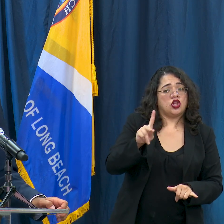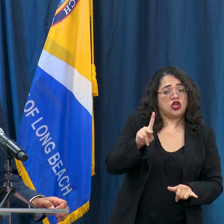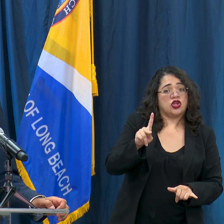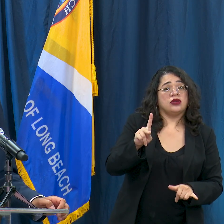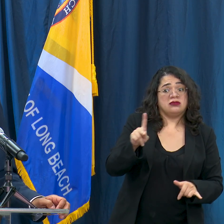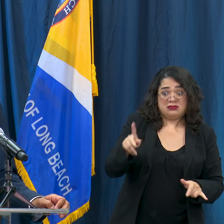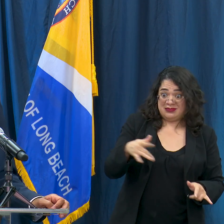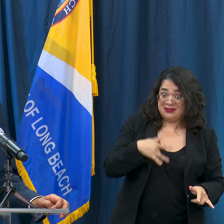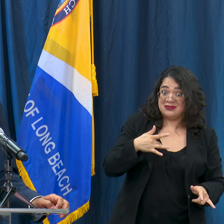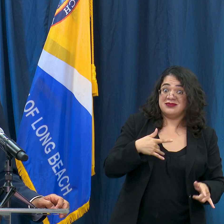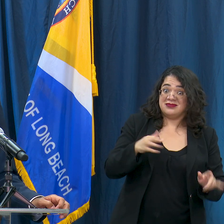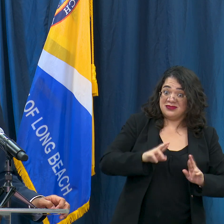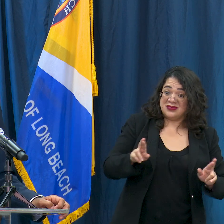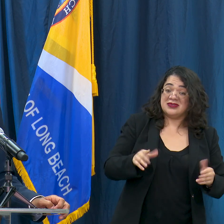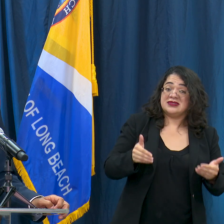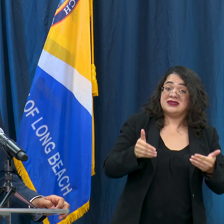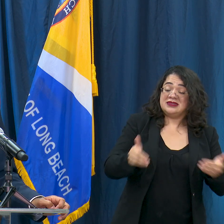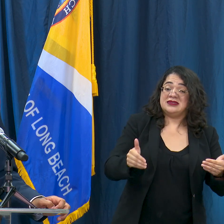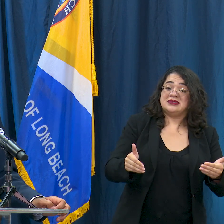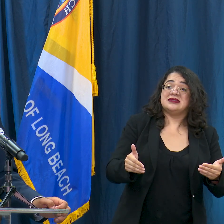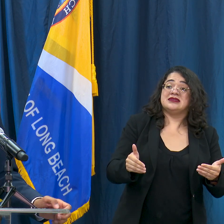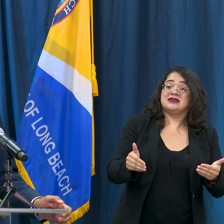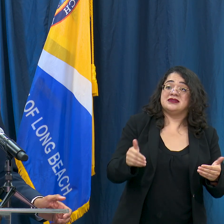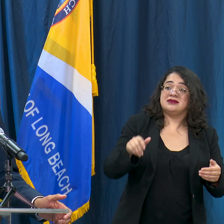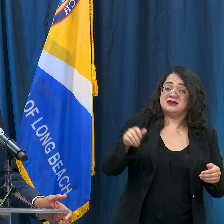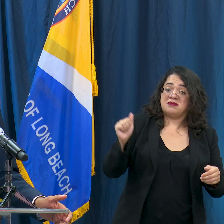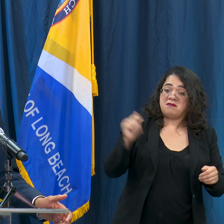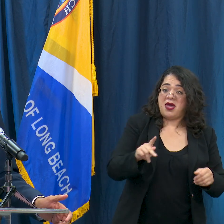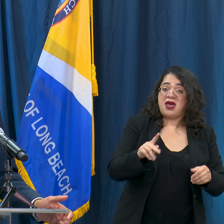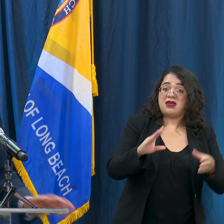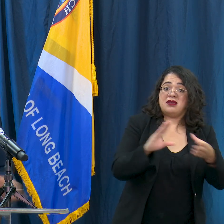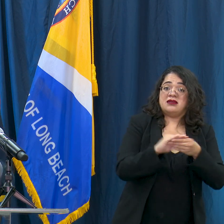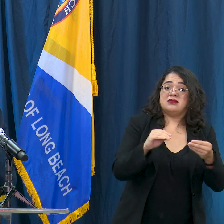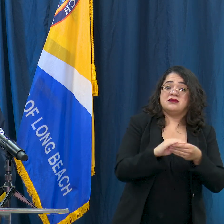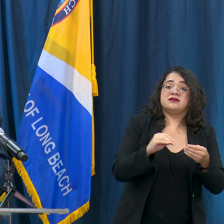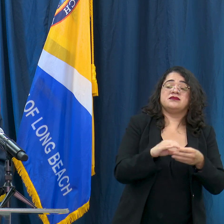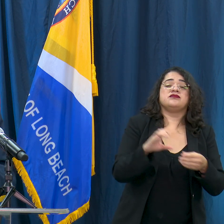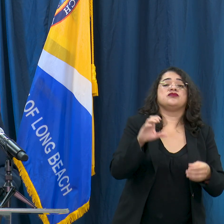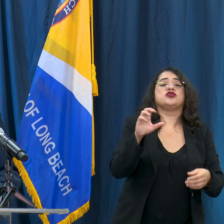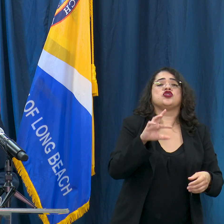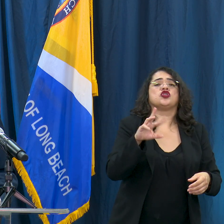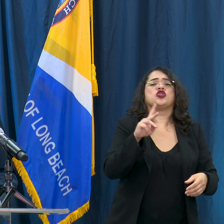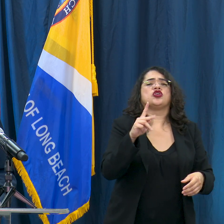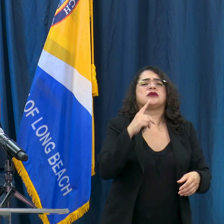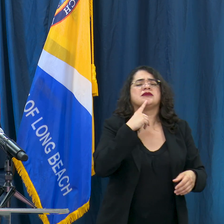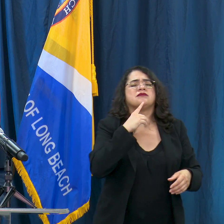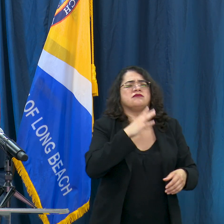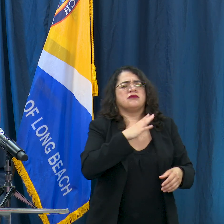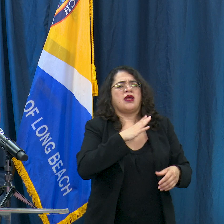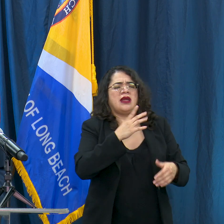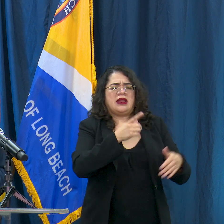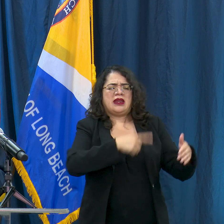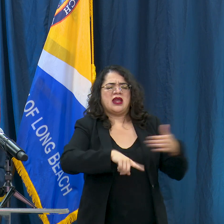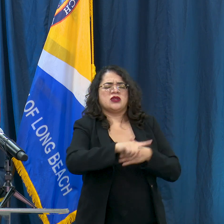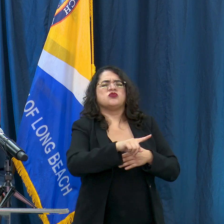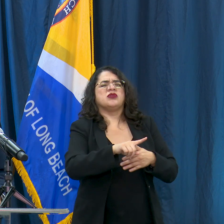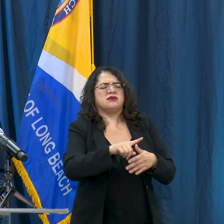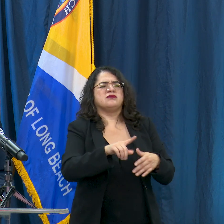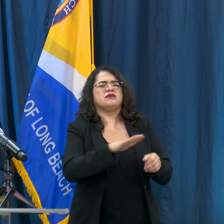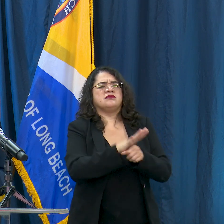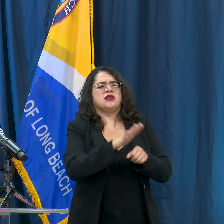felt that they were ready, they can do it safely to bring it back. And the clerk felt that next week that they'd be able to be there.